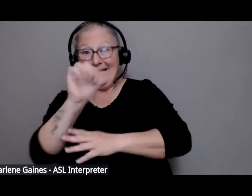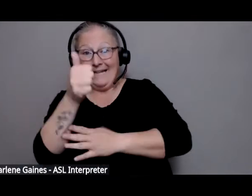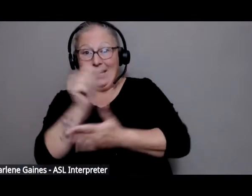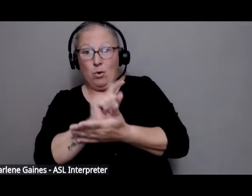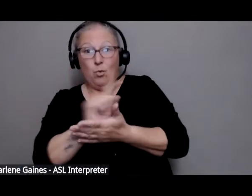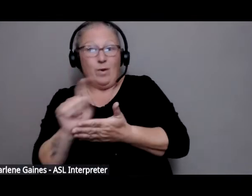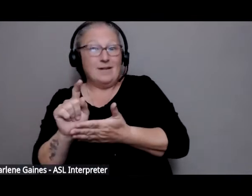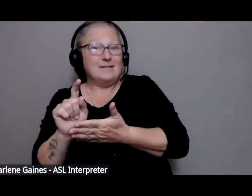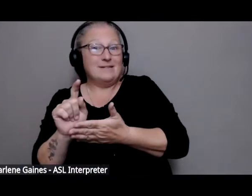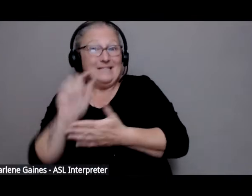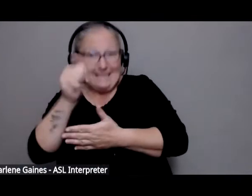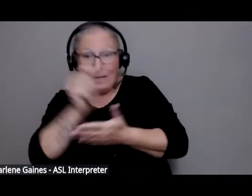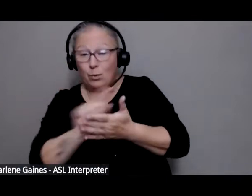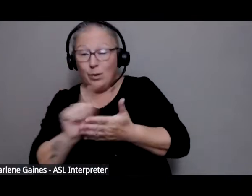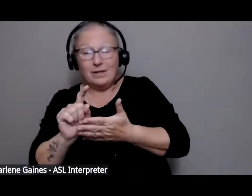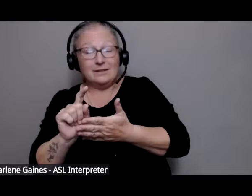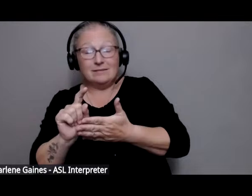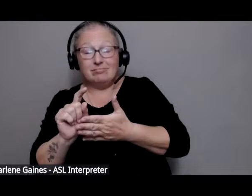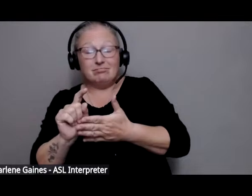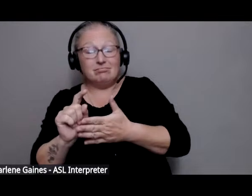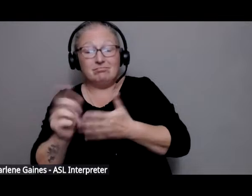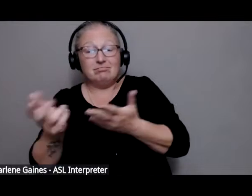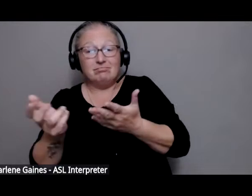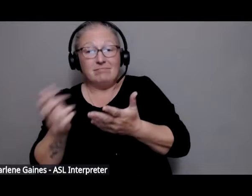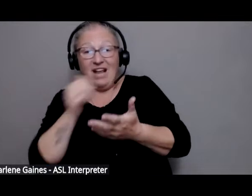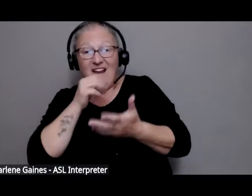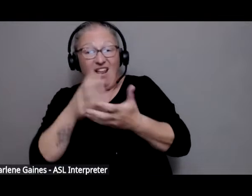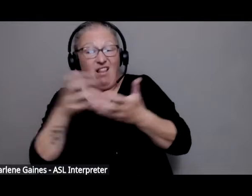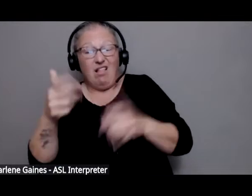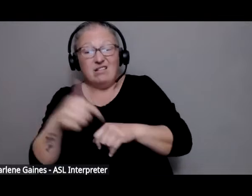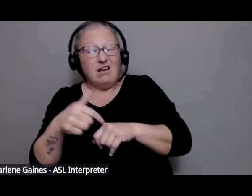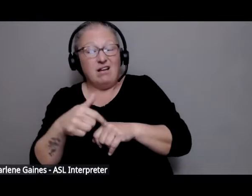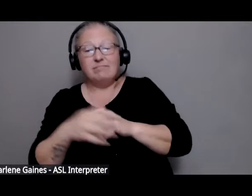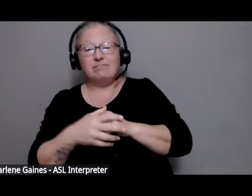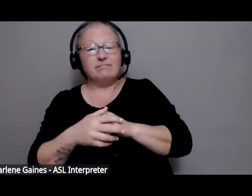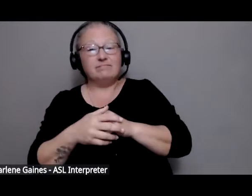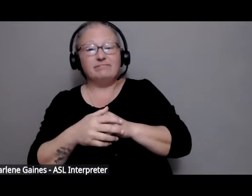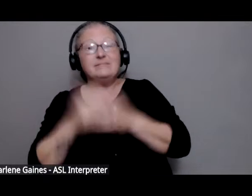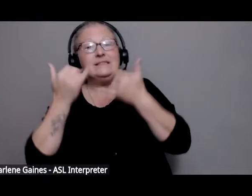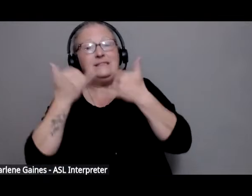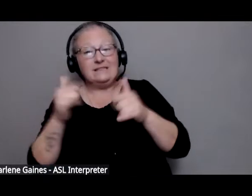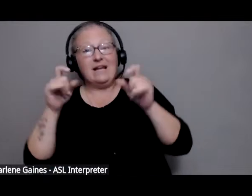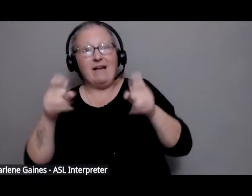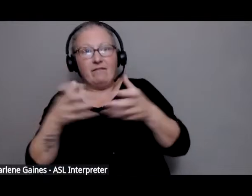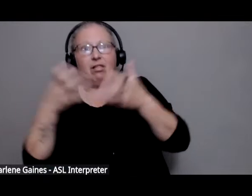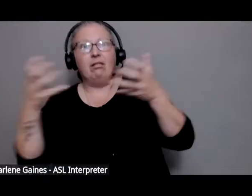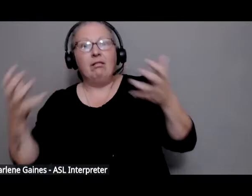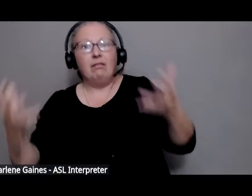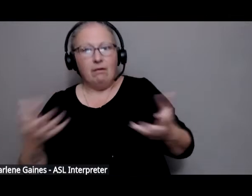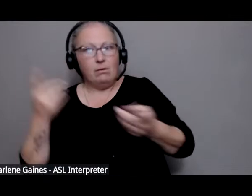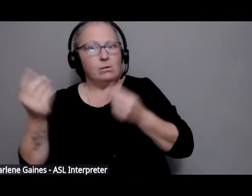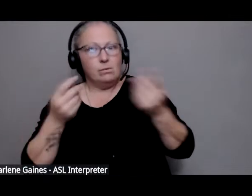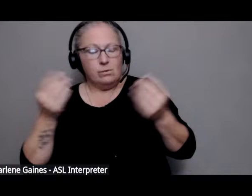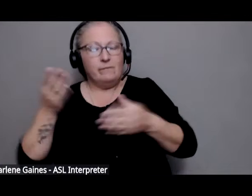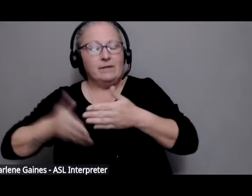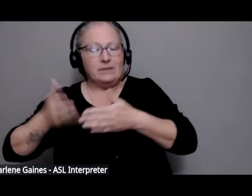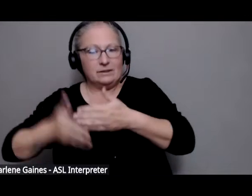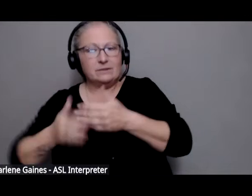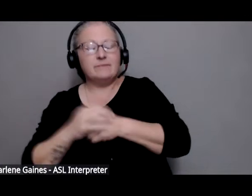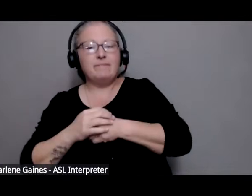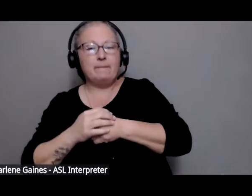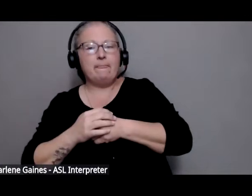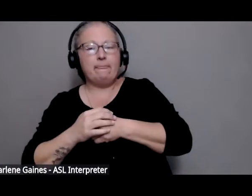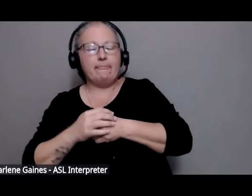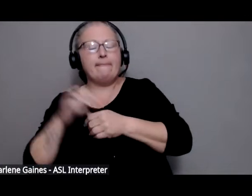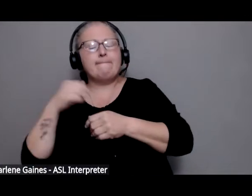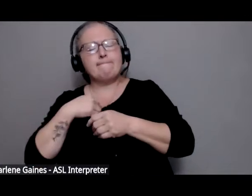weeks. 10 weeks. And it's not very much time at all. And there's still a lot to get done. And I was